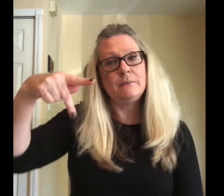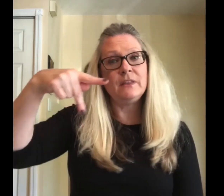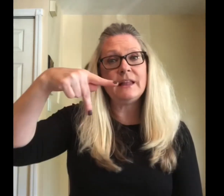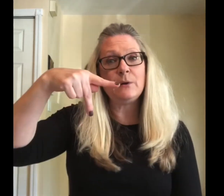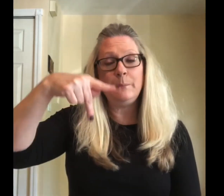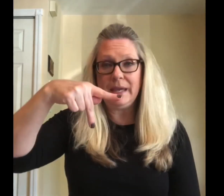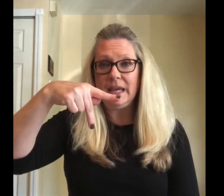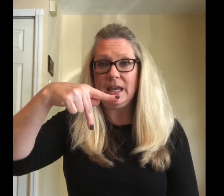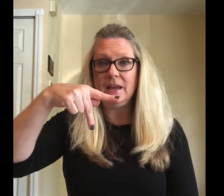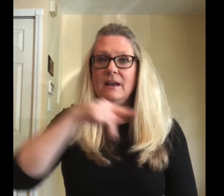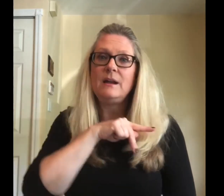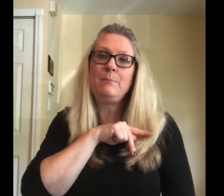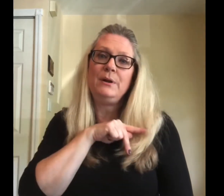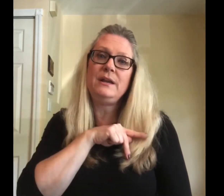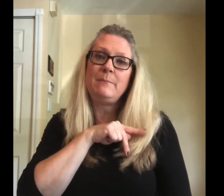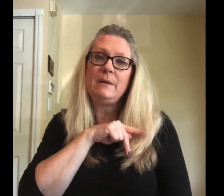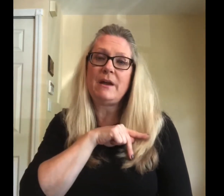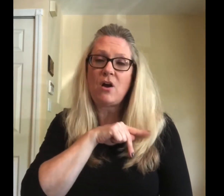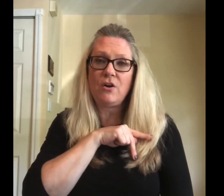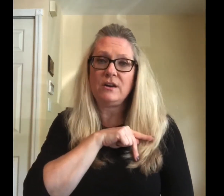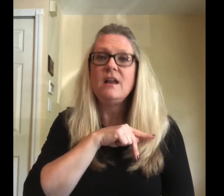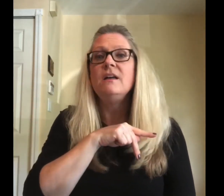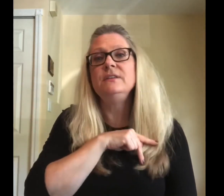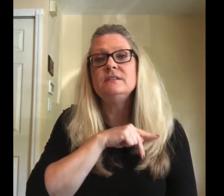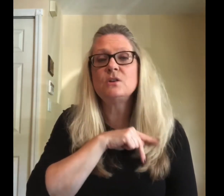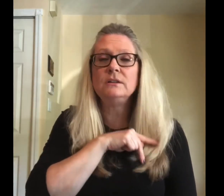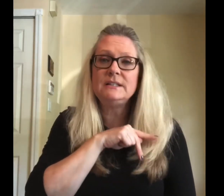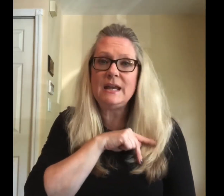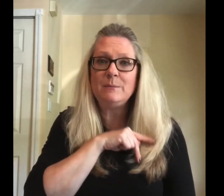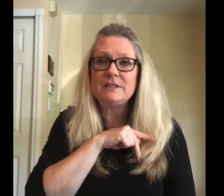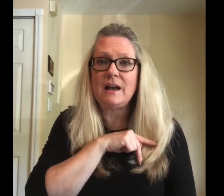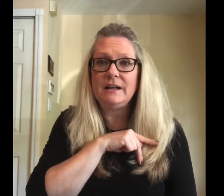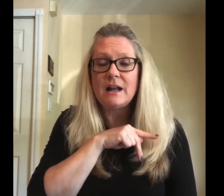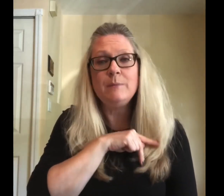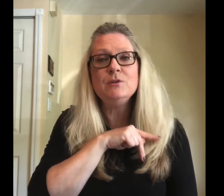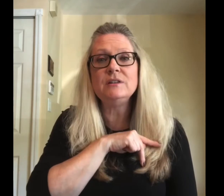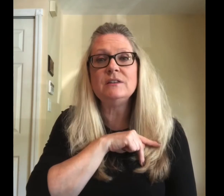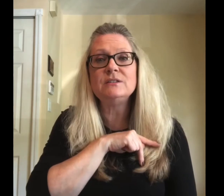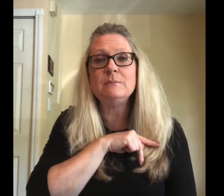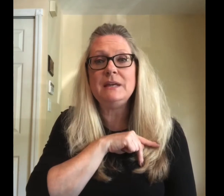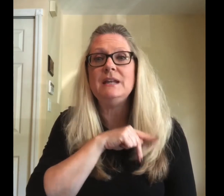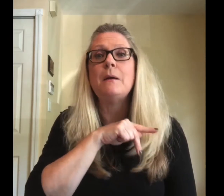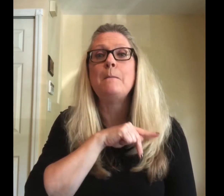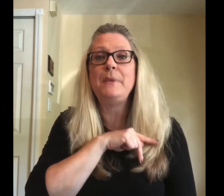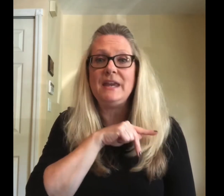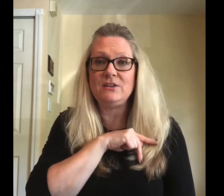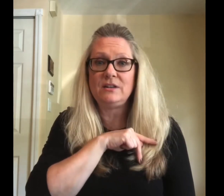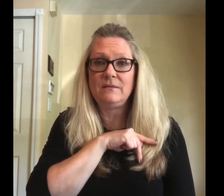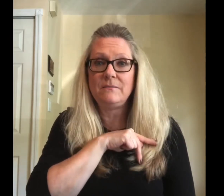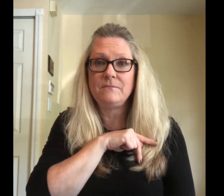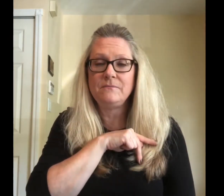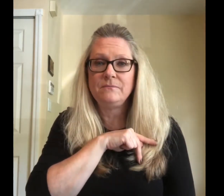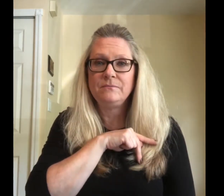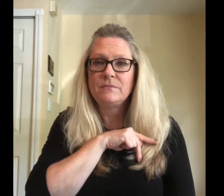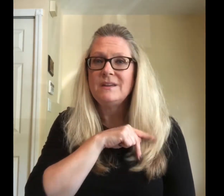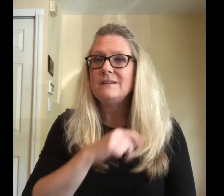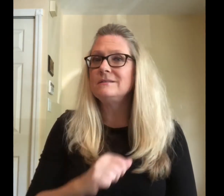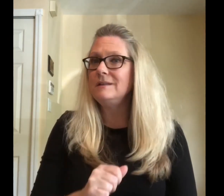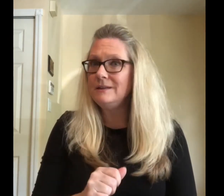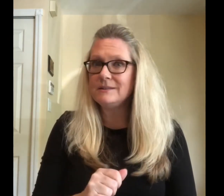letter P, and I'm putting it by my heart. This is called a name sign, and I'm using this to mean Pete. So he's going to